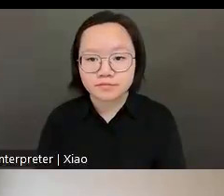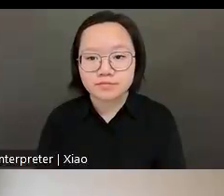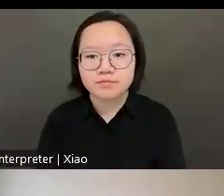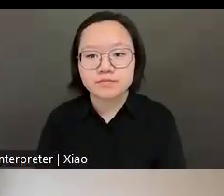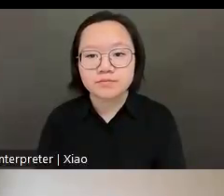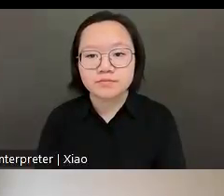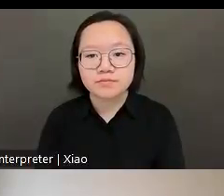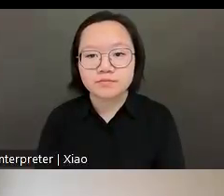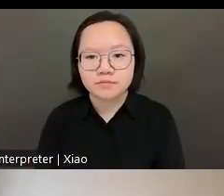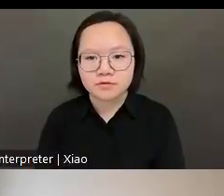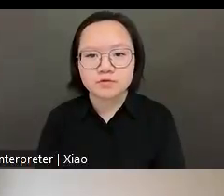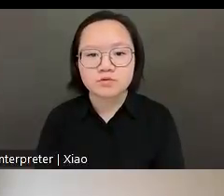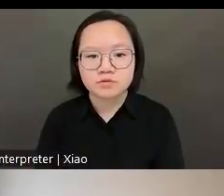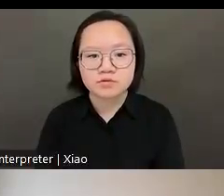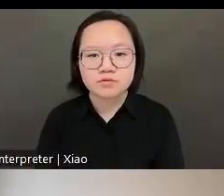All right.